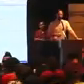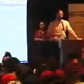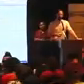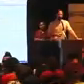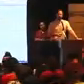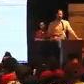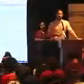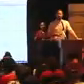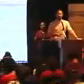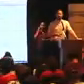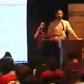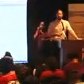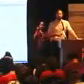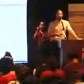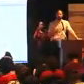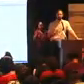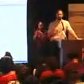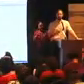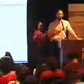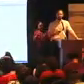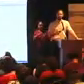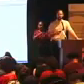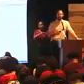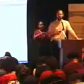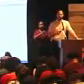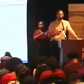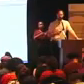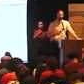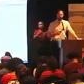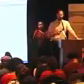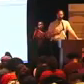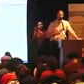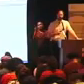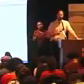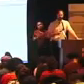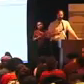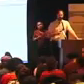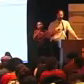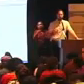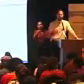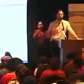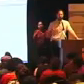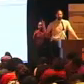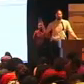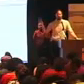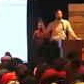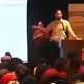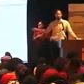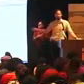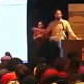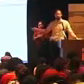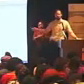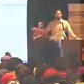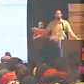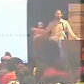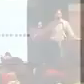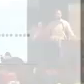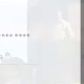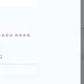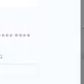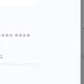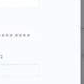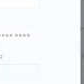Once you're ready to make that payment and you've got your card out on the couch or whatever it might be, you just enter your